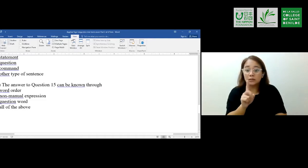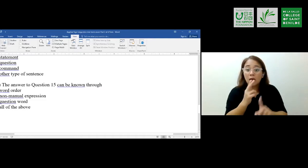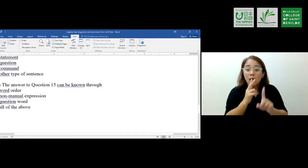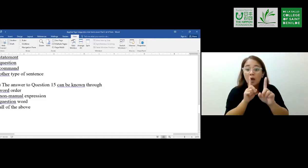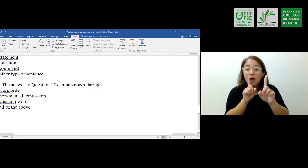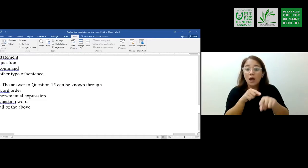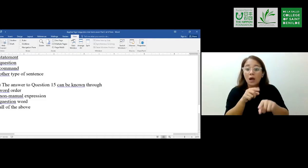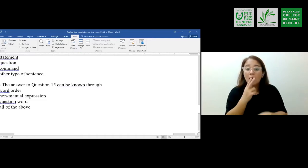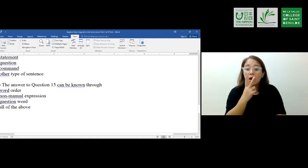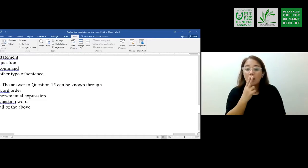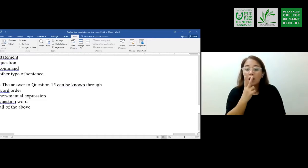WH.